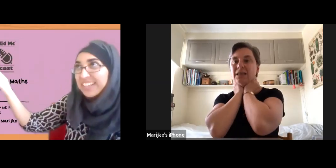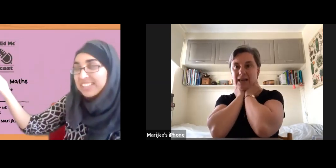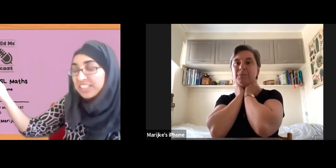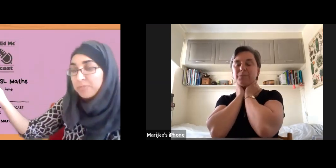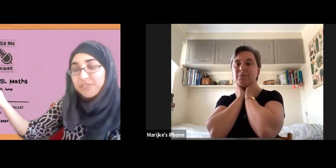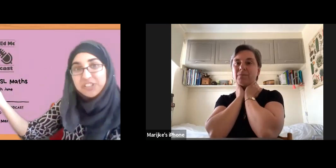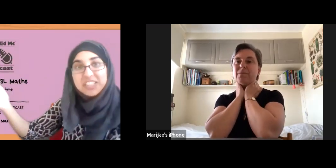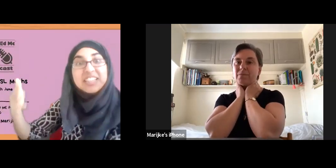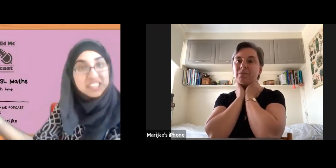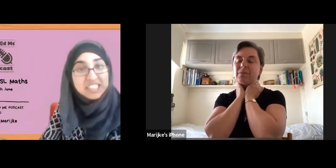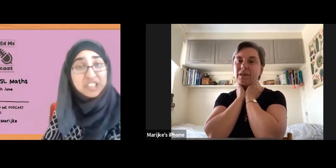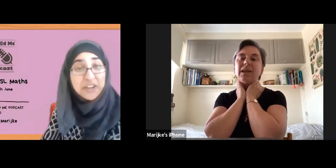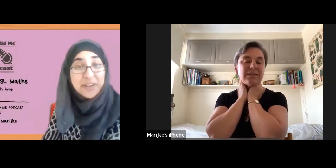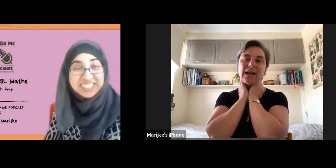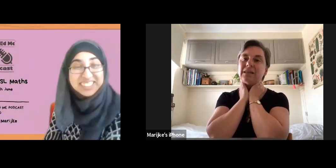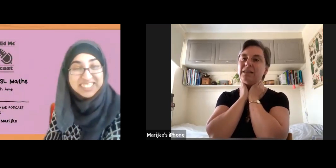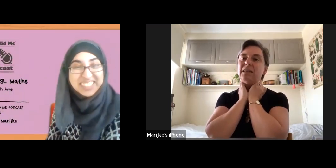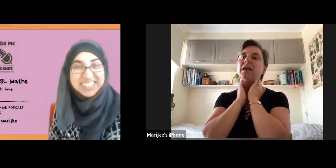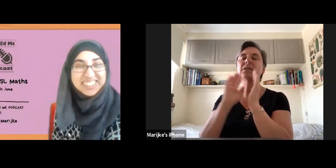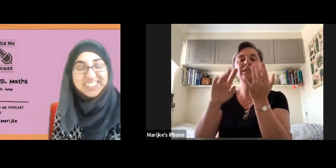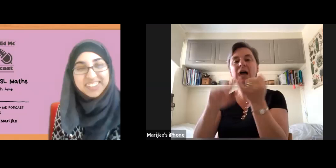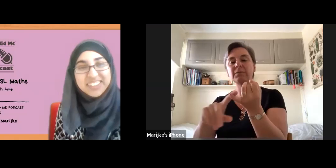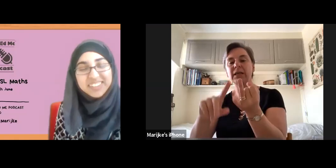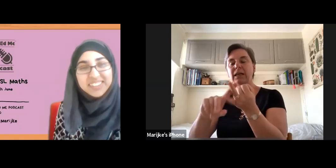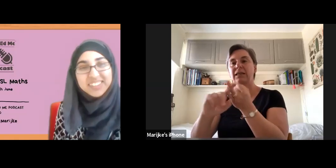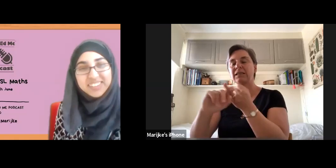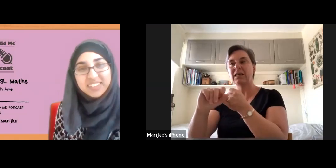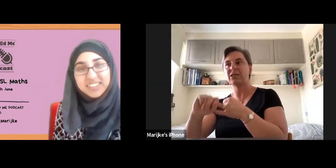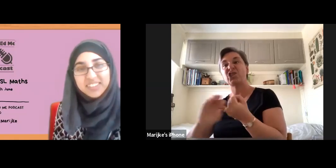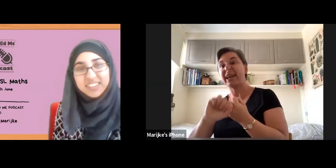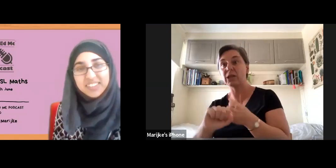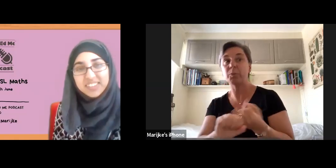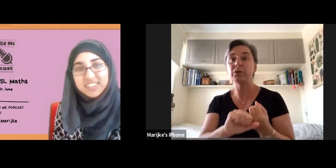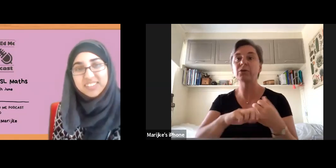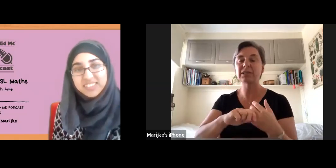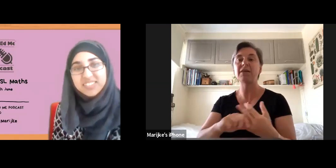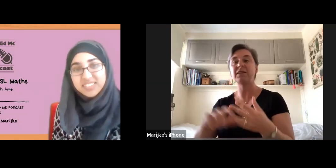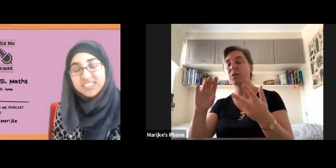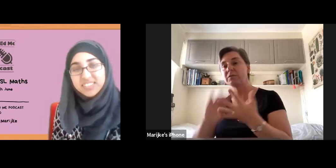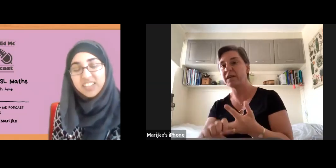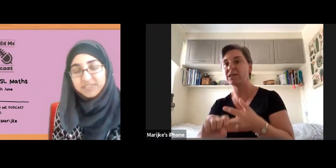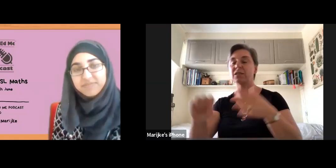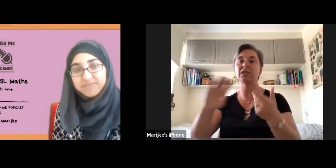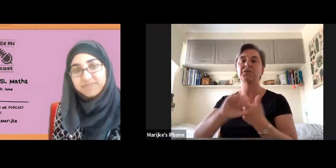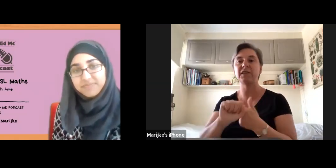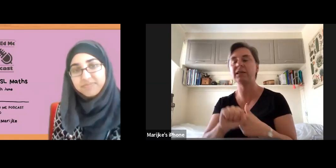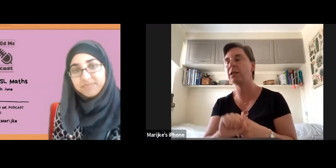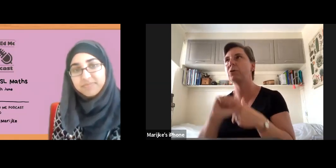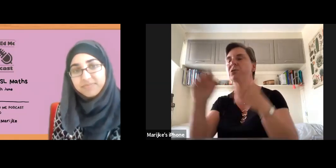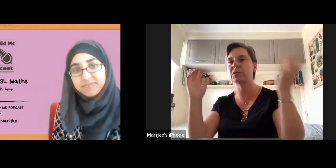teaching profession, the less teaching you Exactly. So it's admin, it's checking up on your staff, it's observations, it's filling in loads and loads of